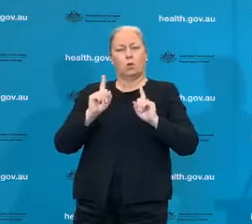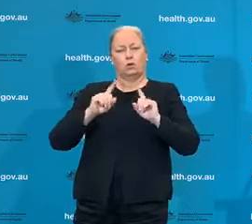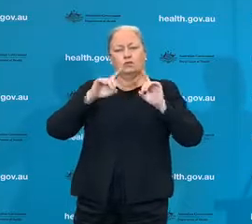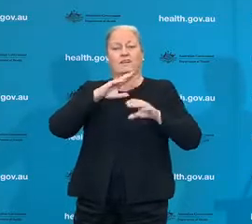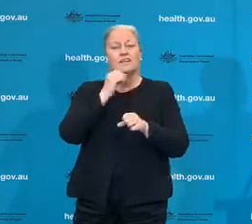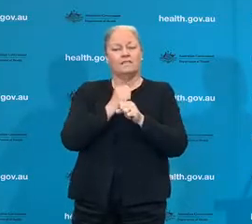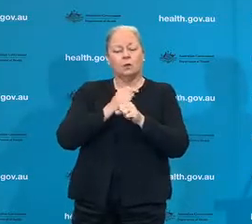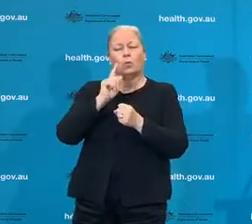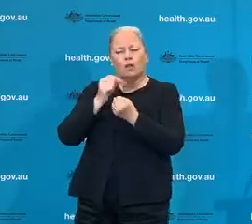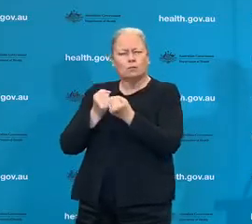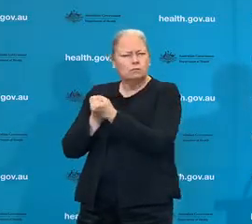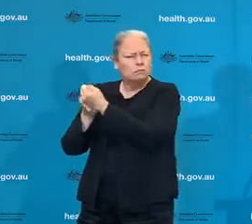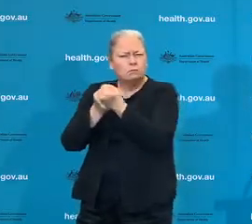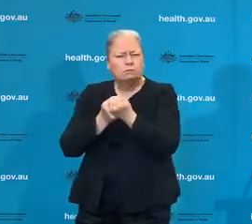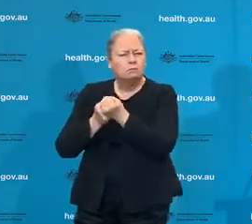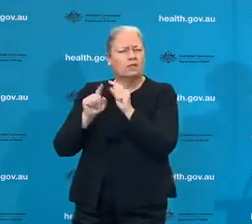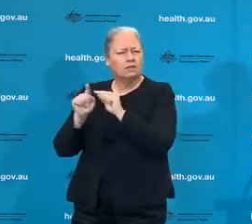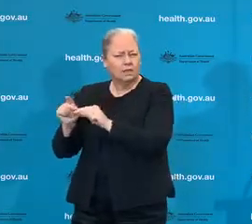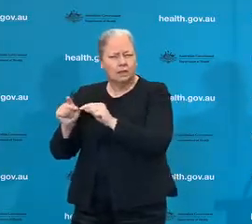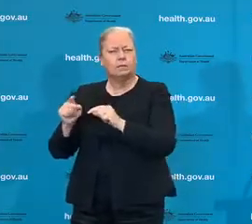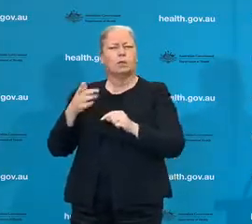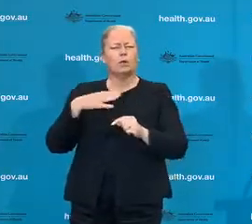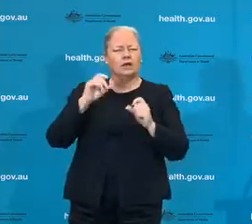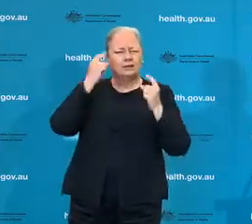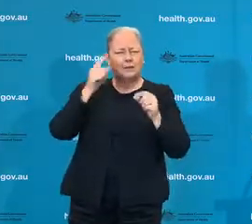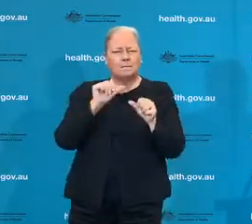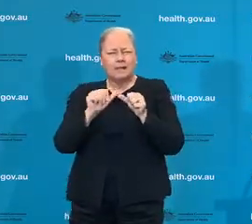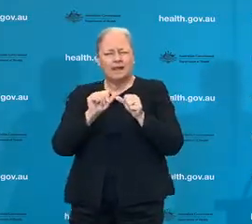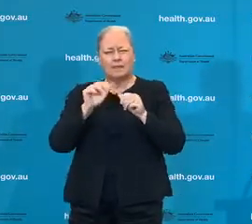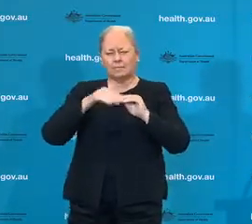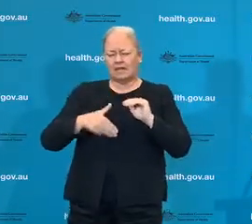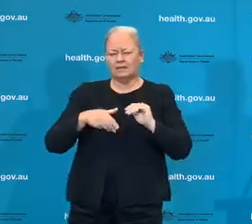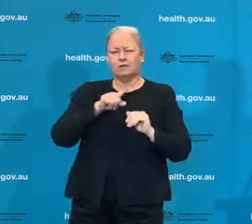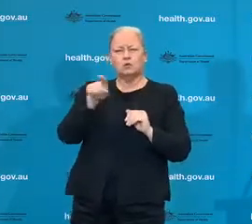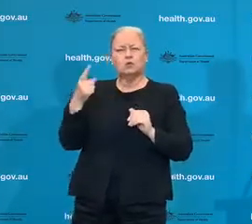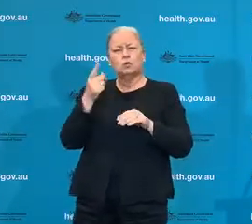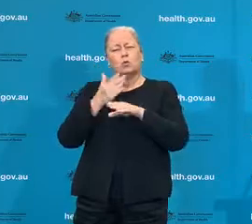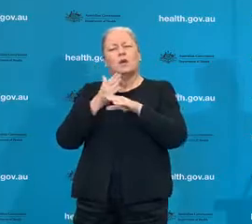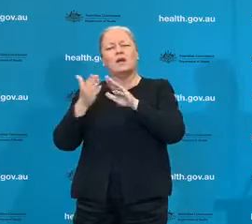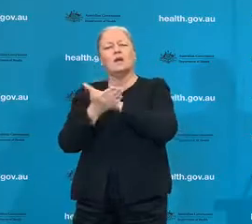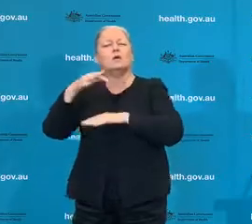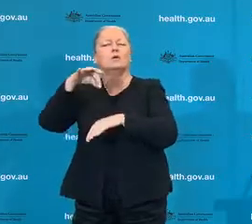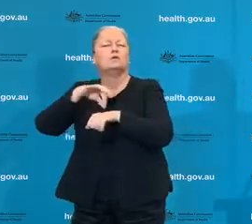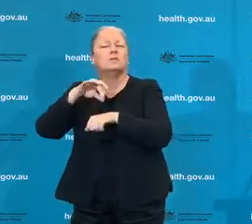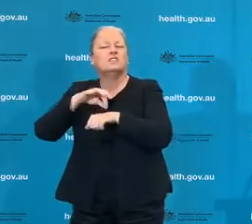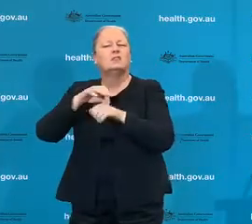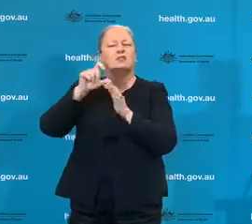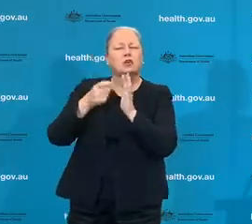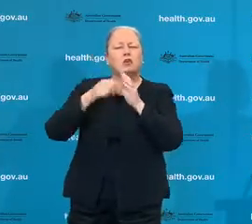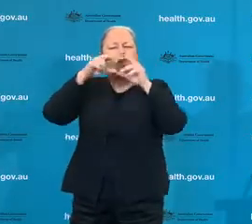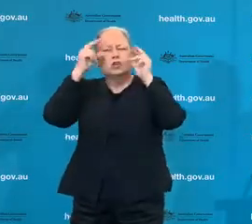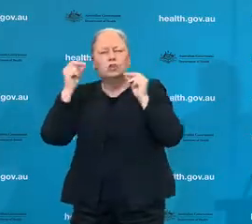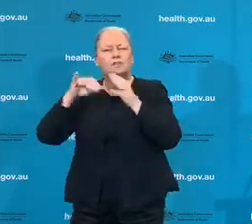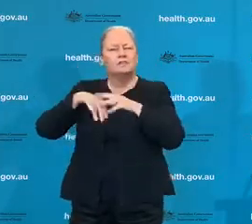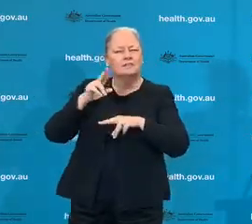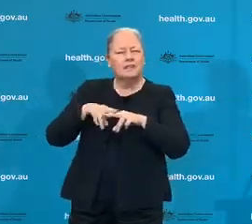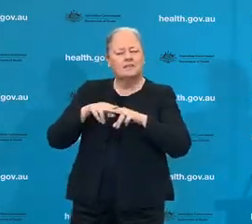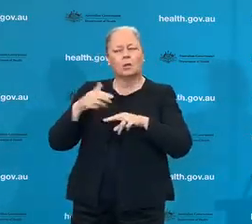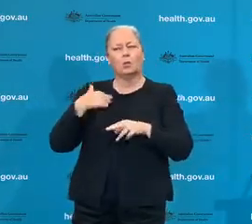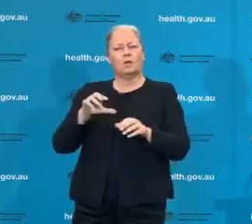better the nature of healthcare worker infections and work to provide even further protection to our healthcare